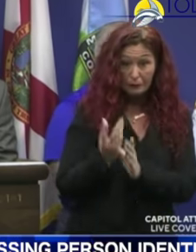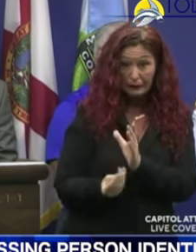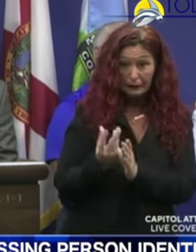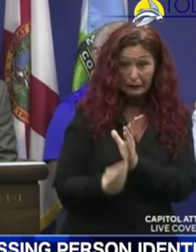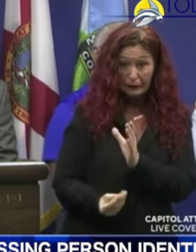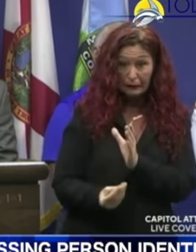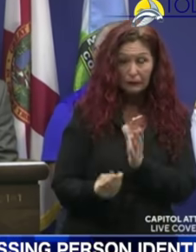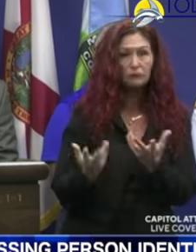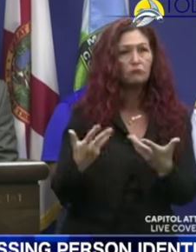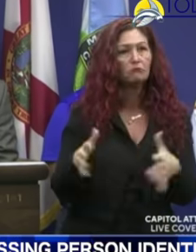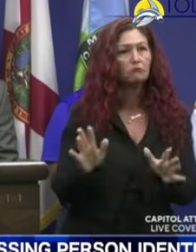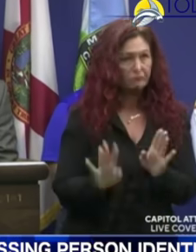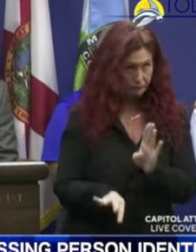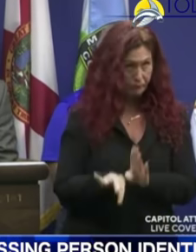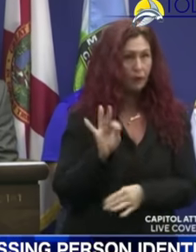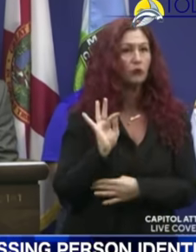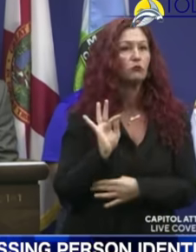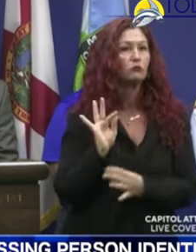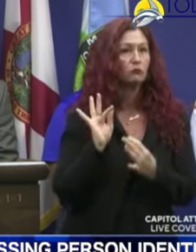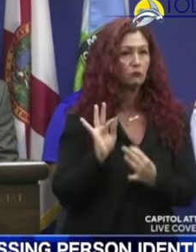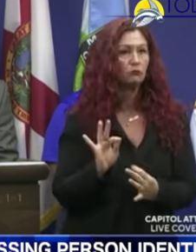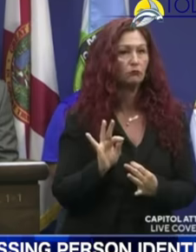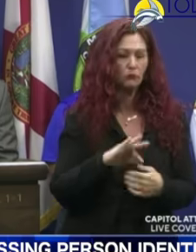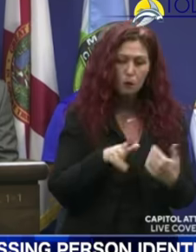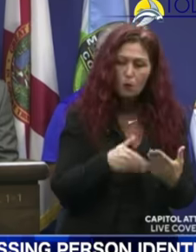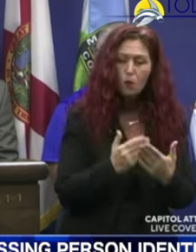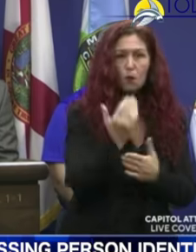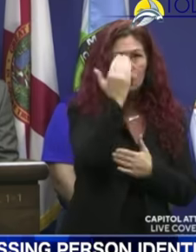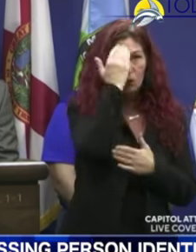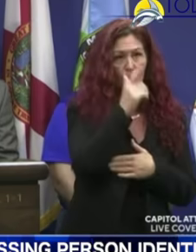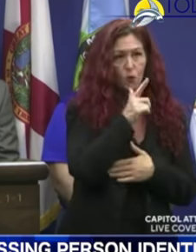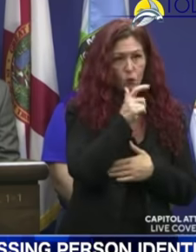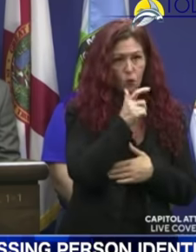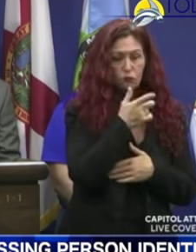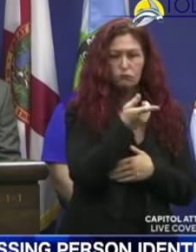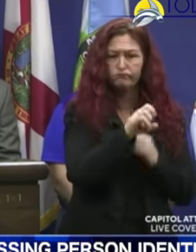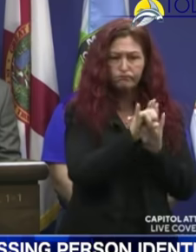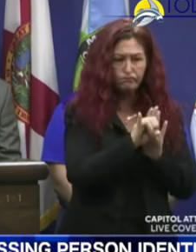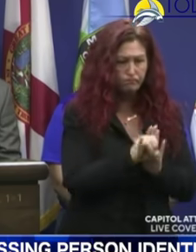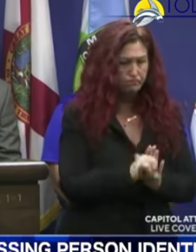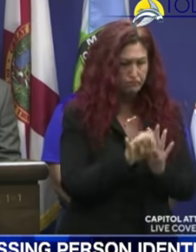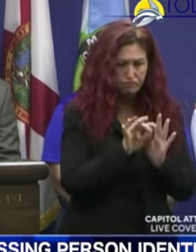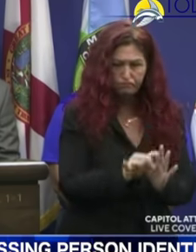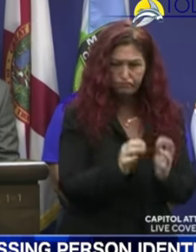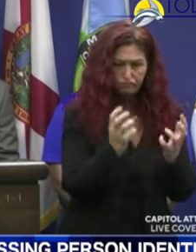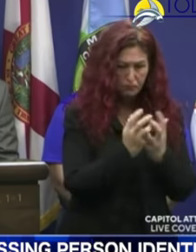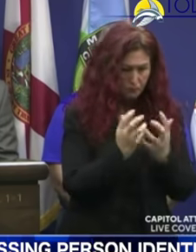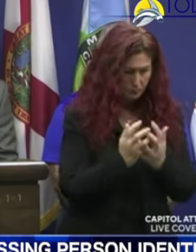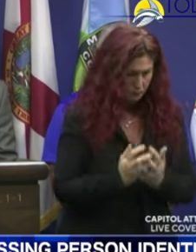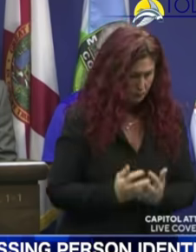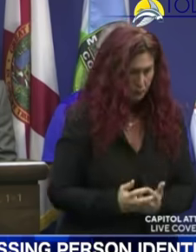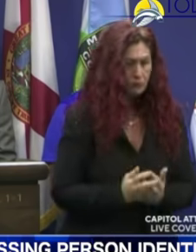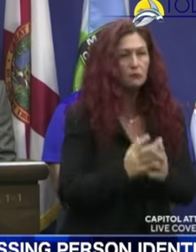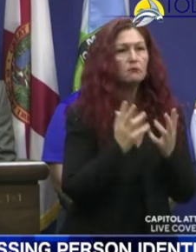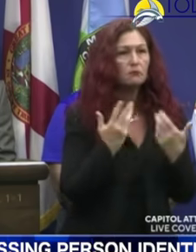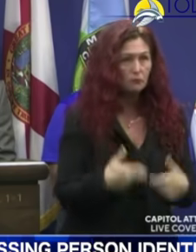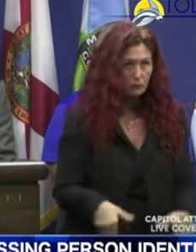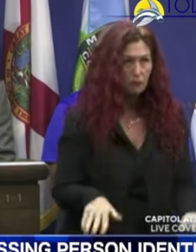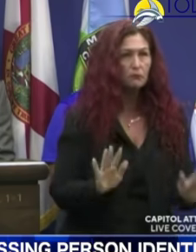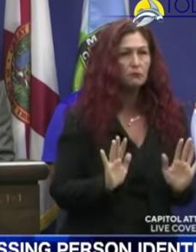Although we have identified all of the victims that were reported missing, the Miami-Dade Police Department continues the